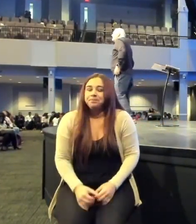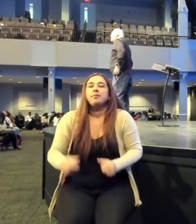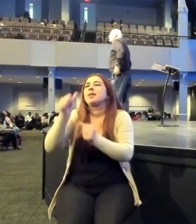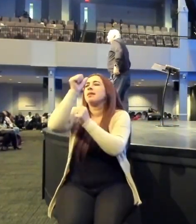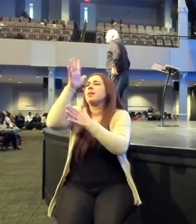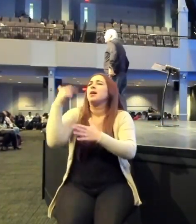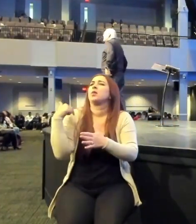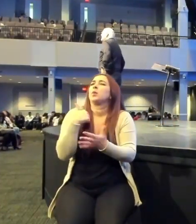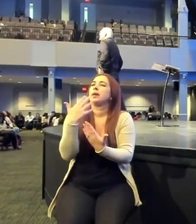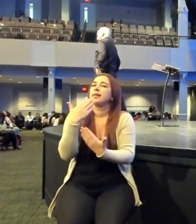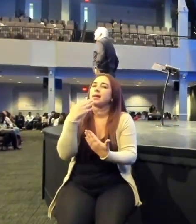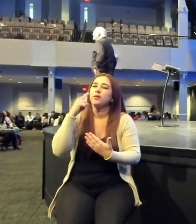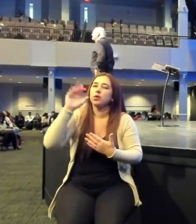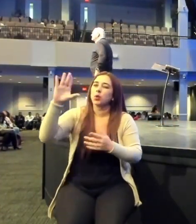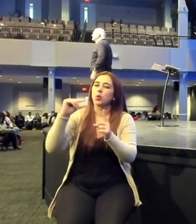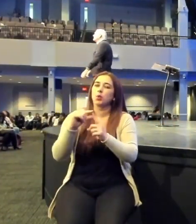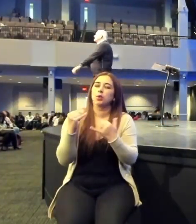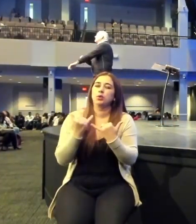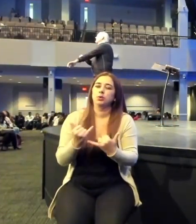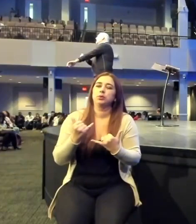Father, we thank you for your word today.